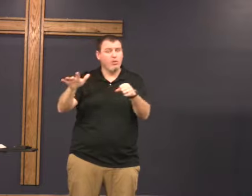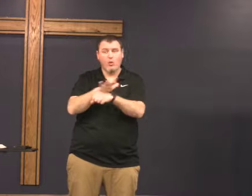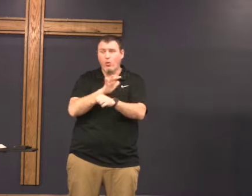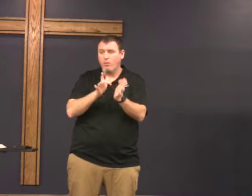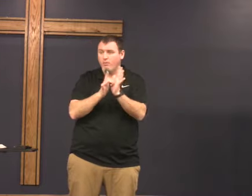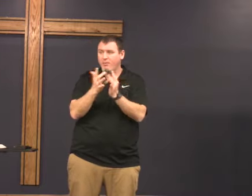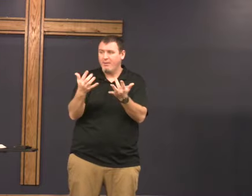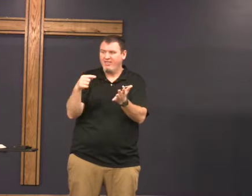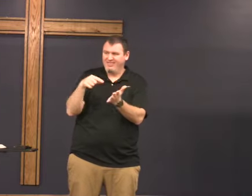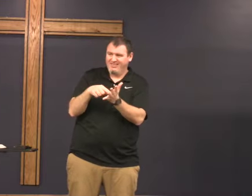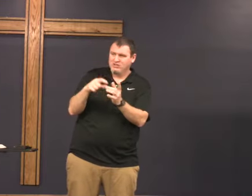That is the only time